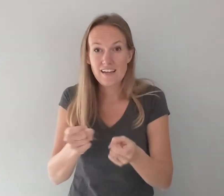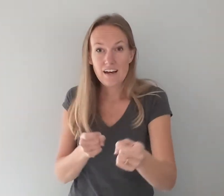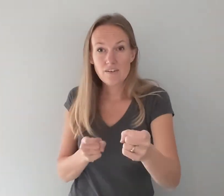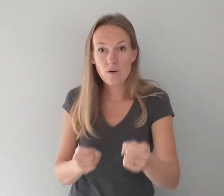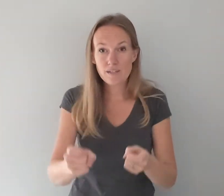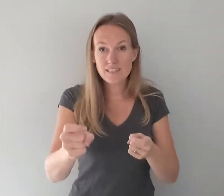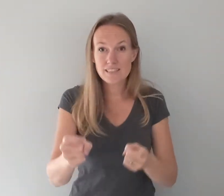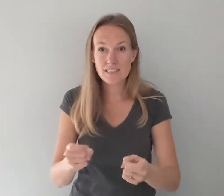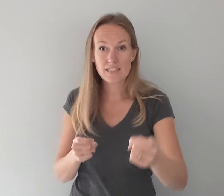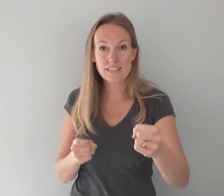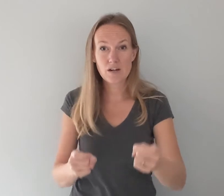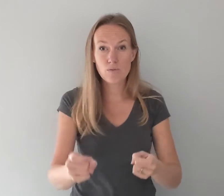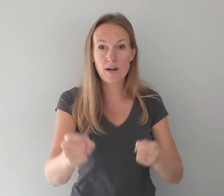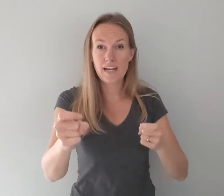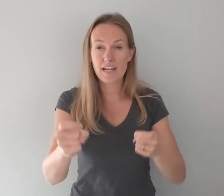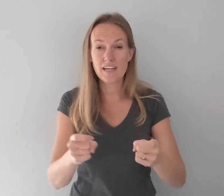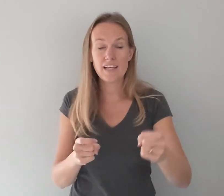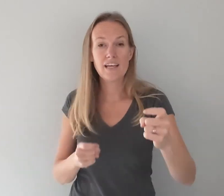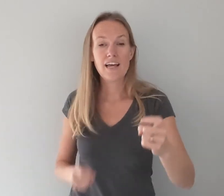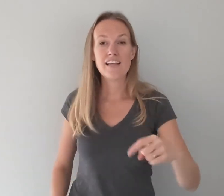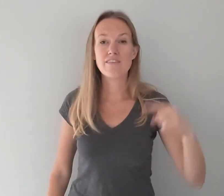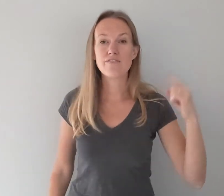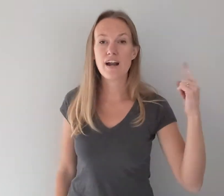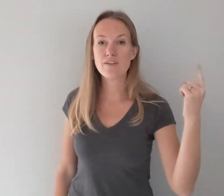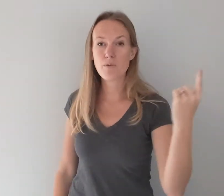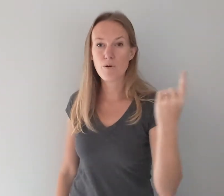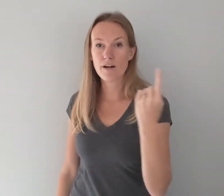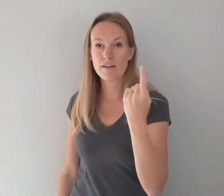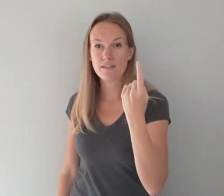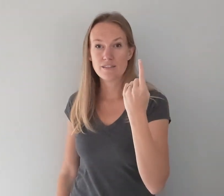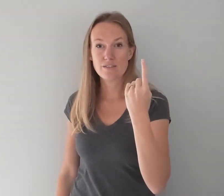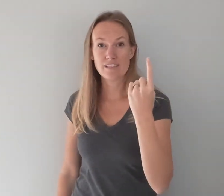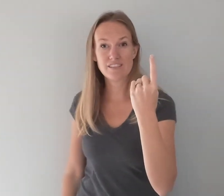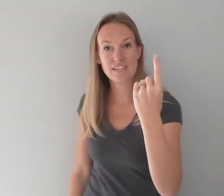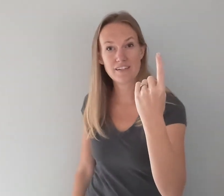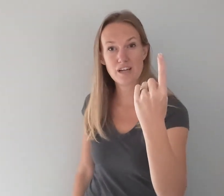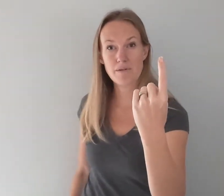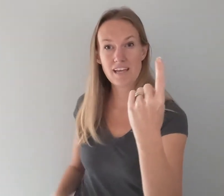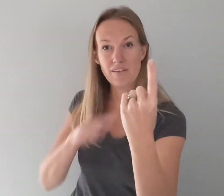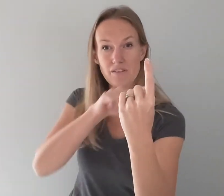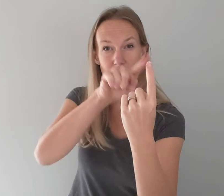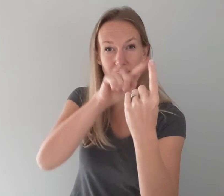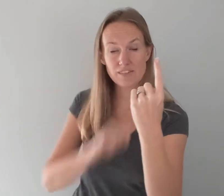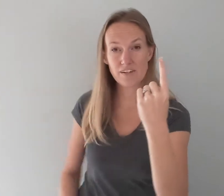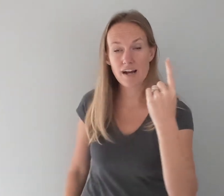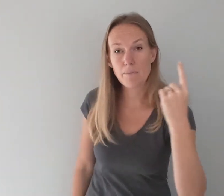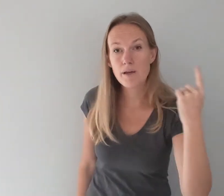of a horse. He shall reign, and then forevermore. So for this, you take your dominant hand with your index finger up, you